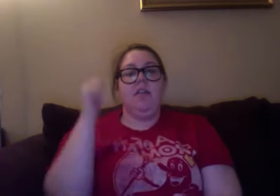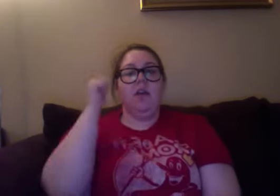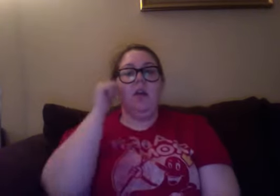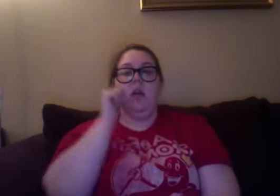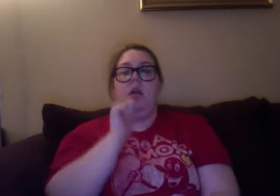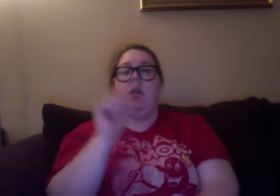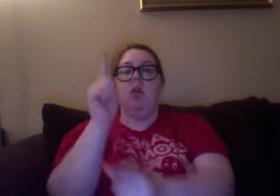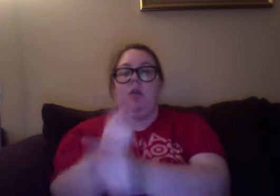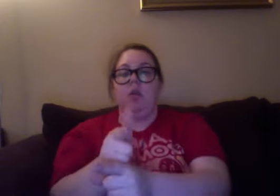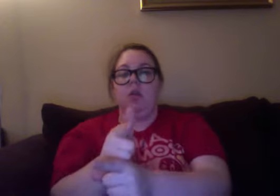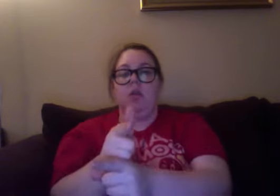sister,